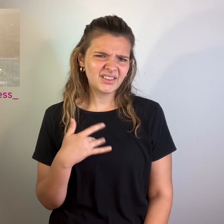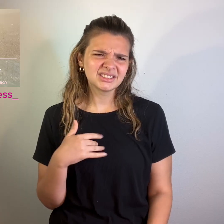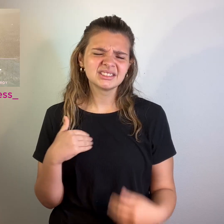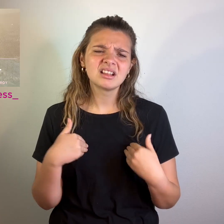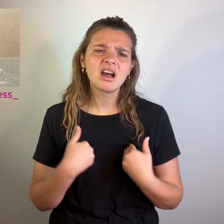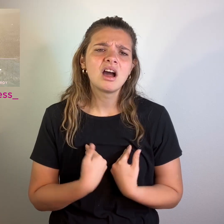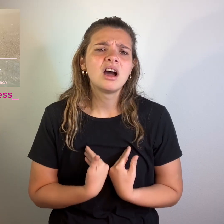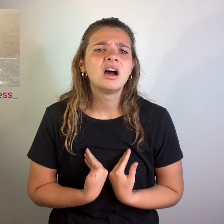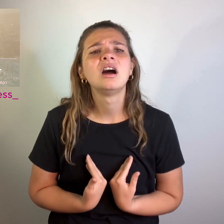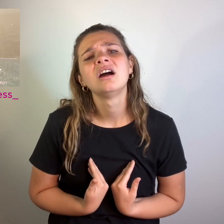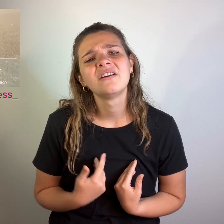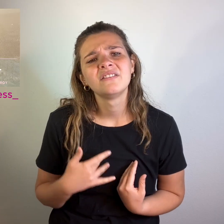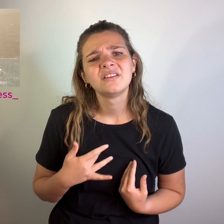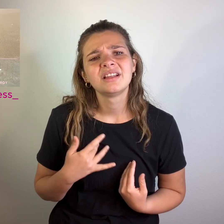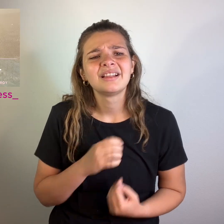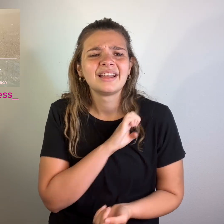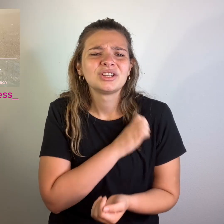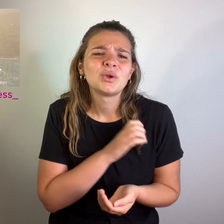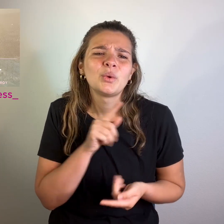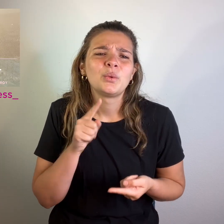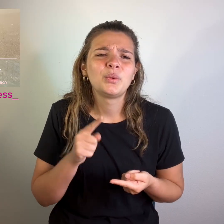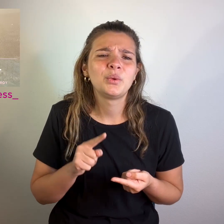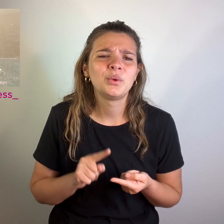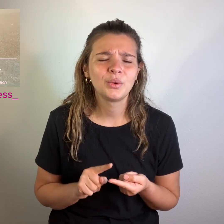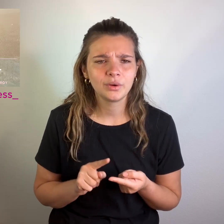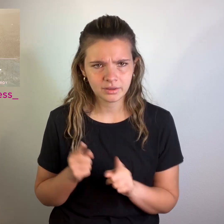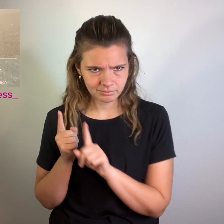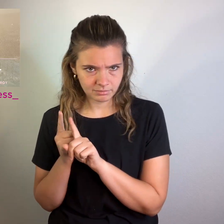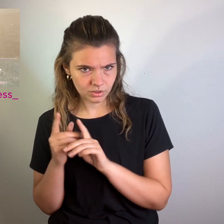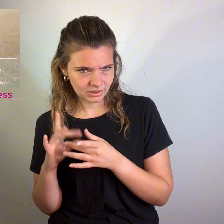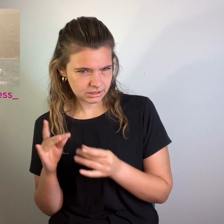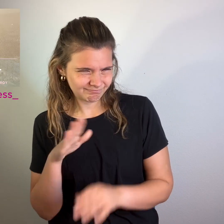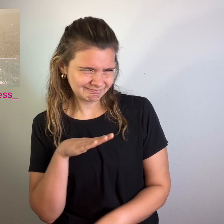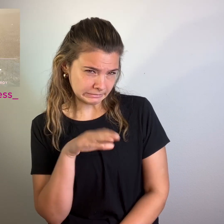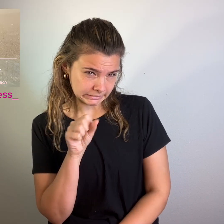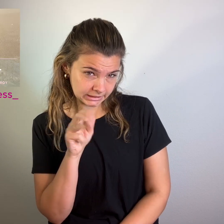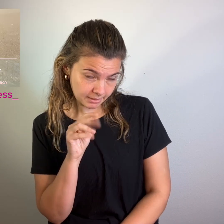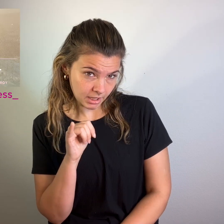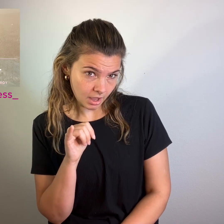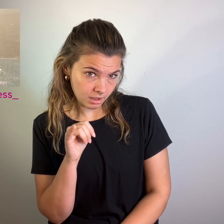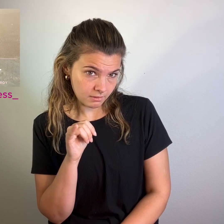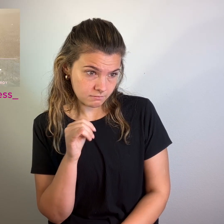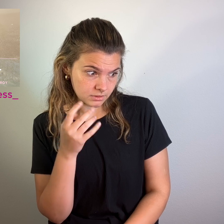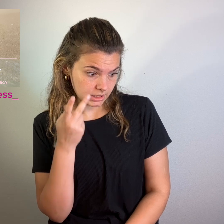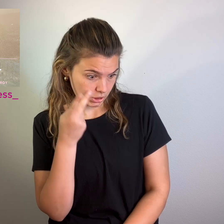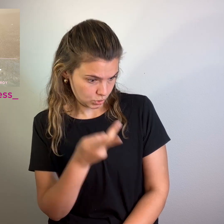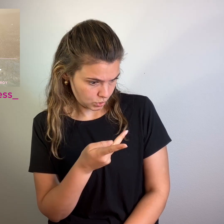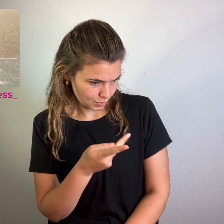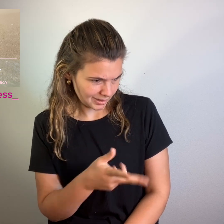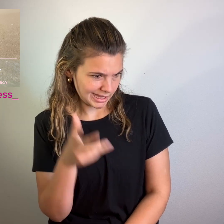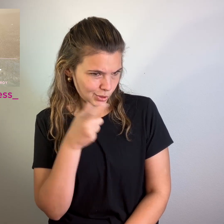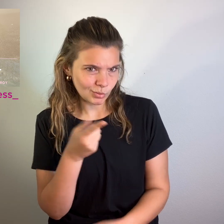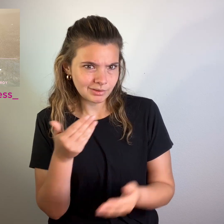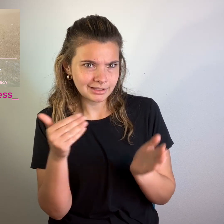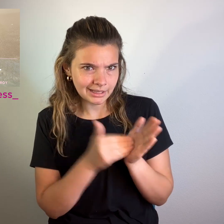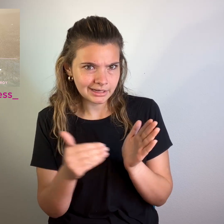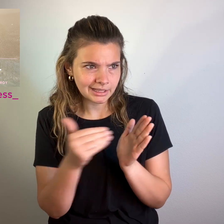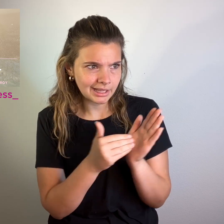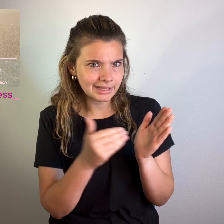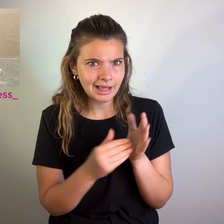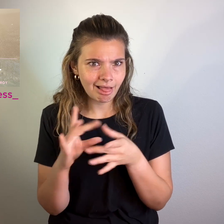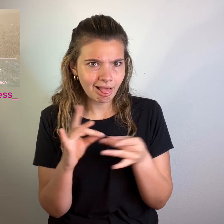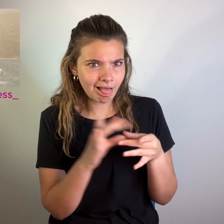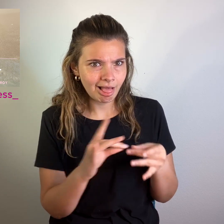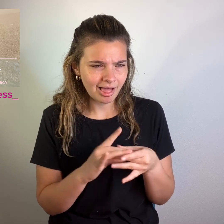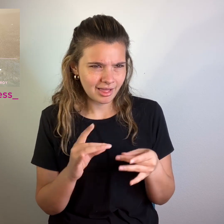and so drained. And I remember my mentor was like, well, Sami, like, I see you and I hear you say this all the time. Like, do